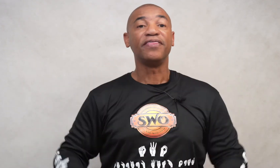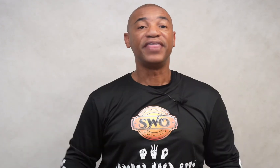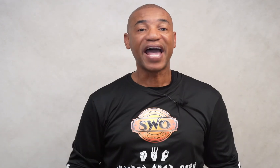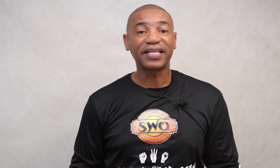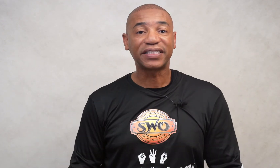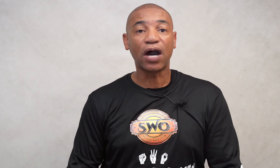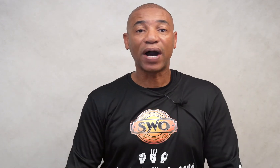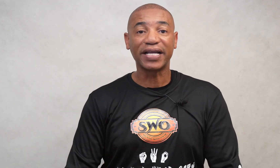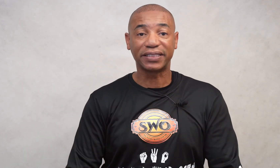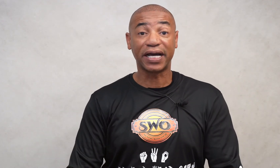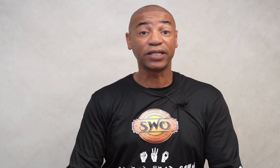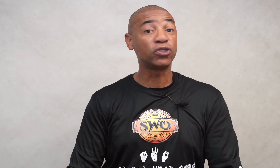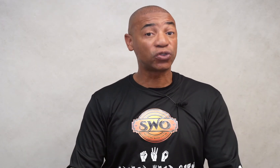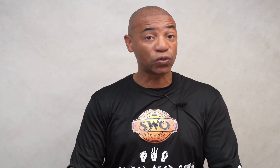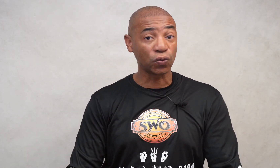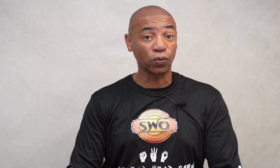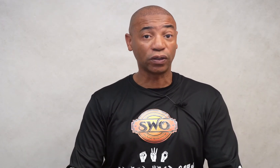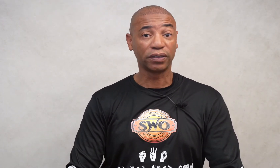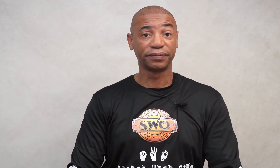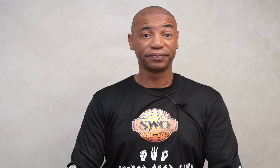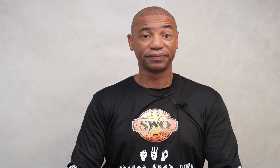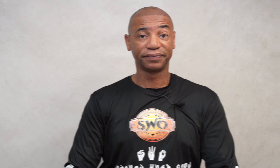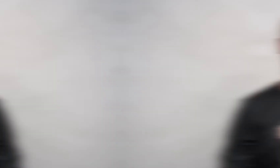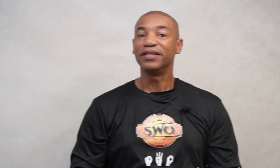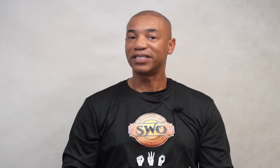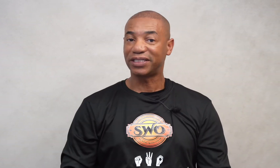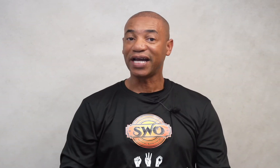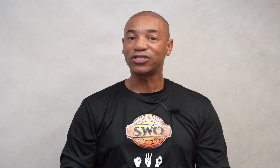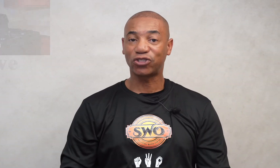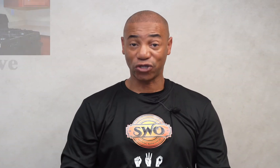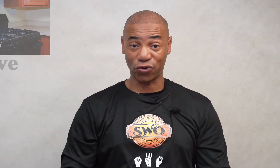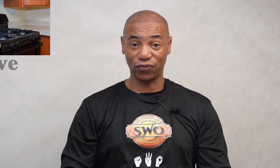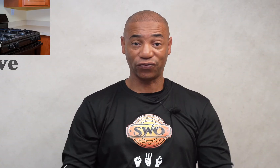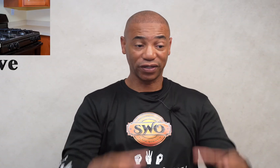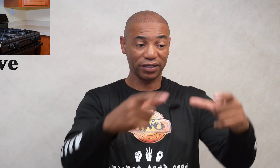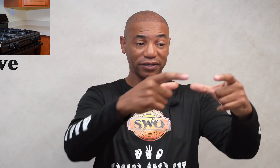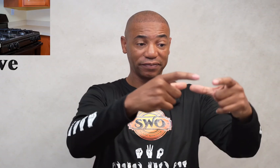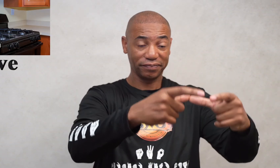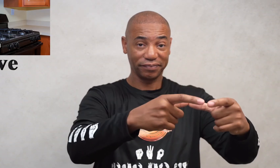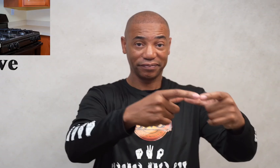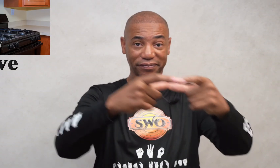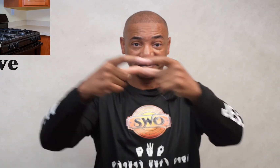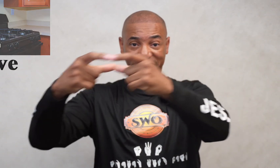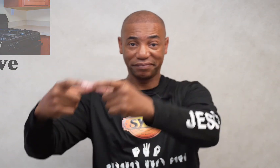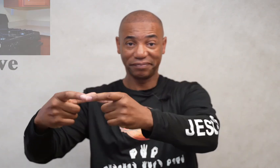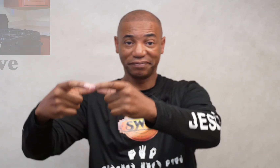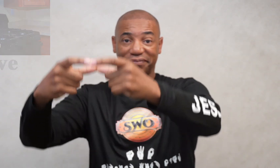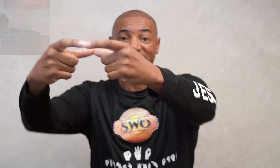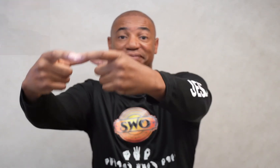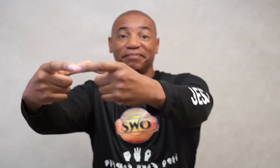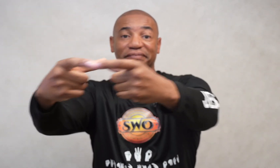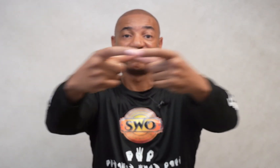That is how I sign stool. The sign stove.